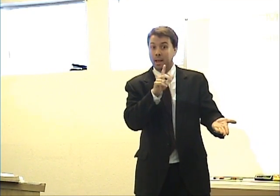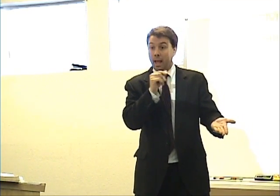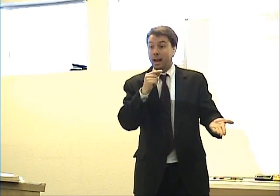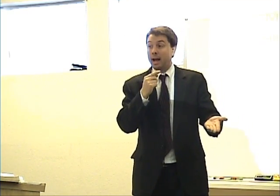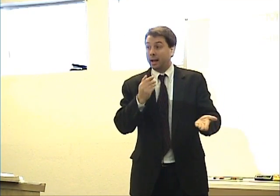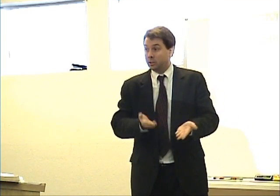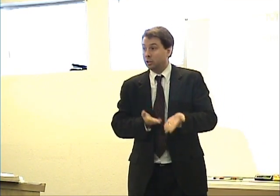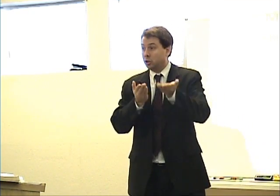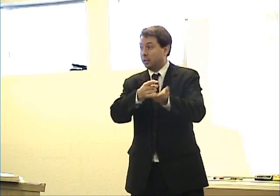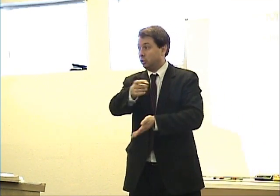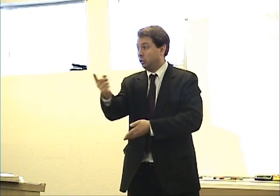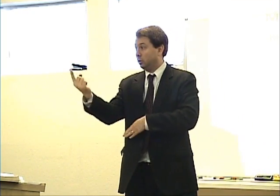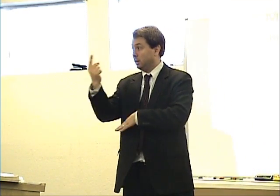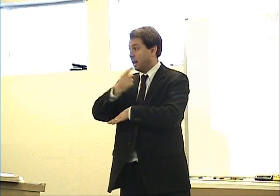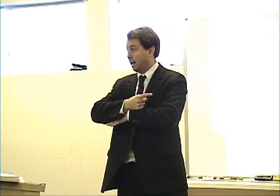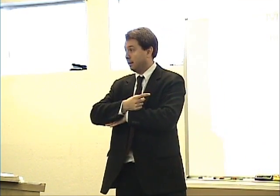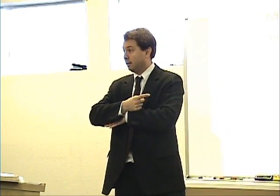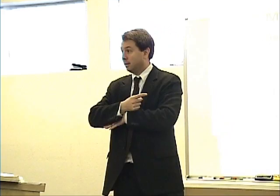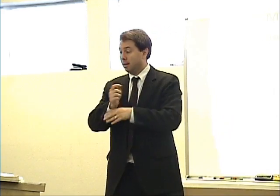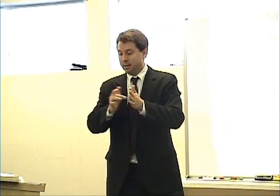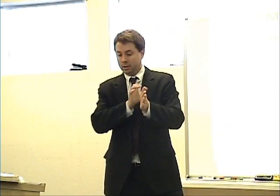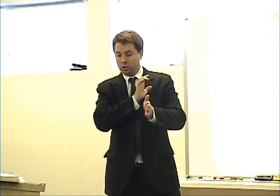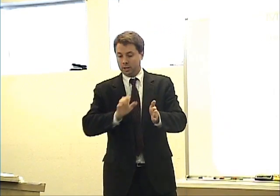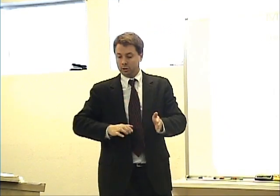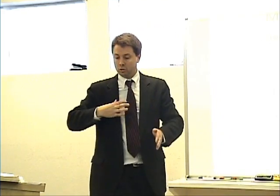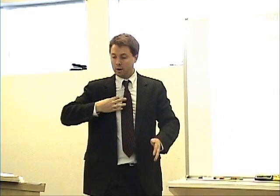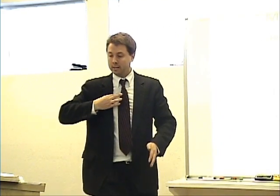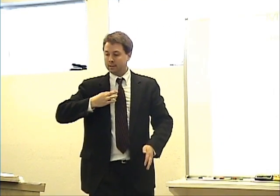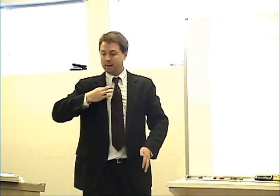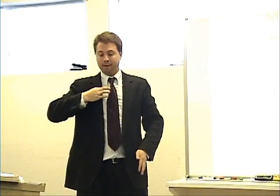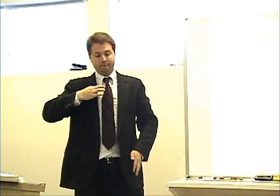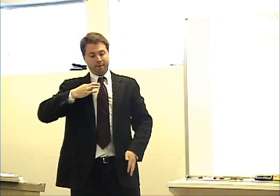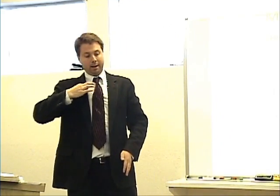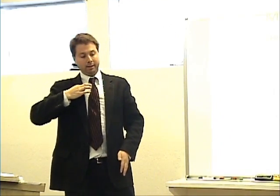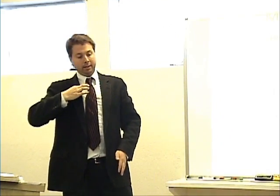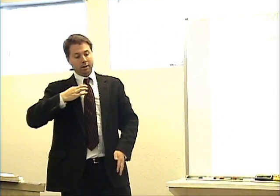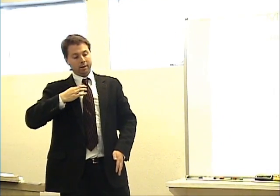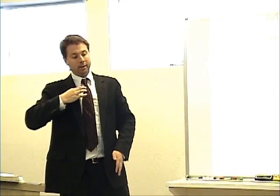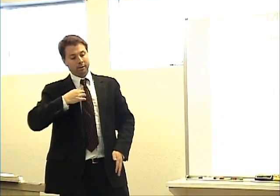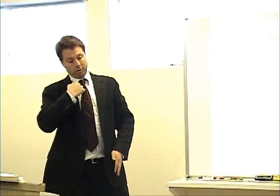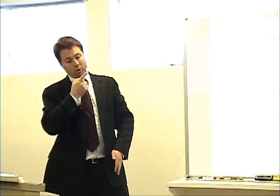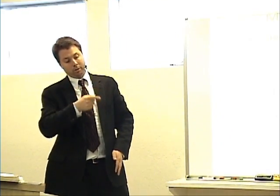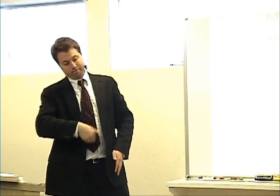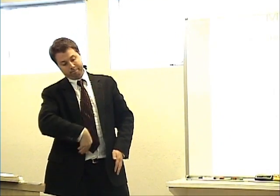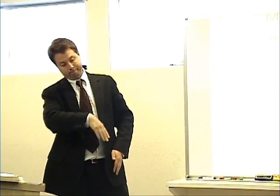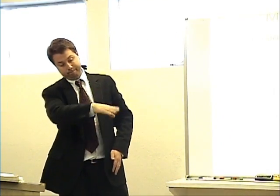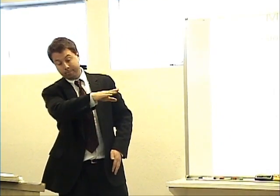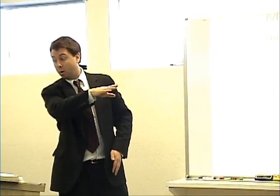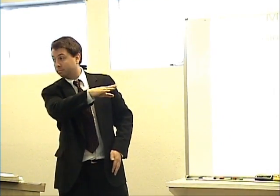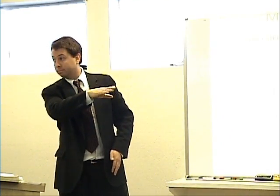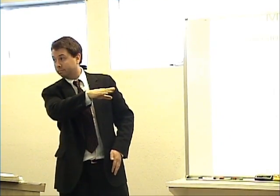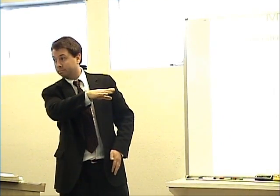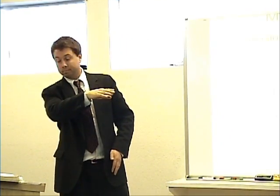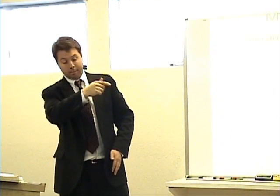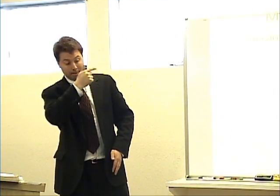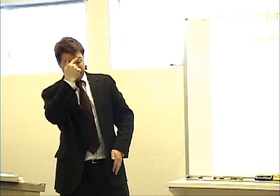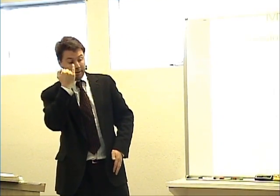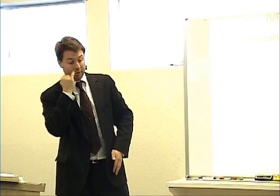And I suggest to you today that Jesus Christ voluntarily go. Because if